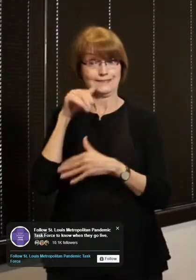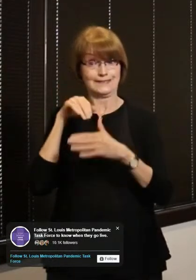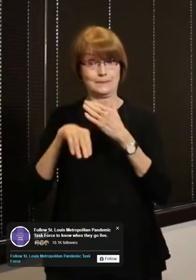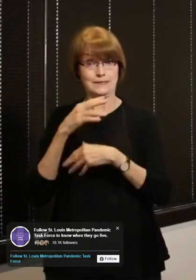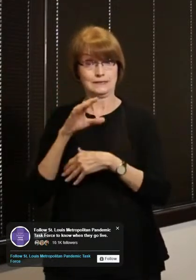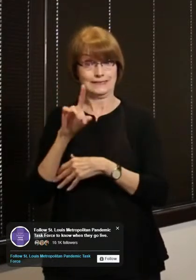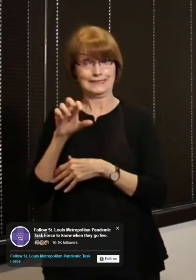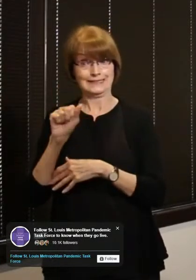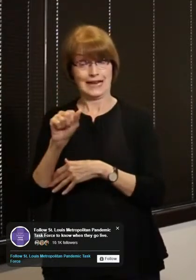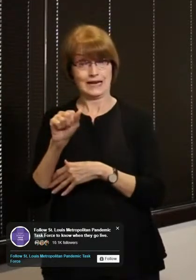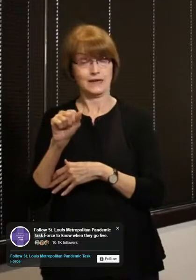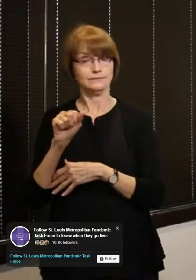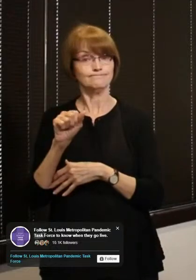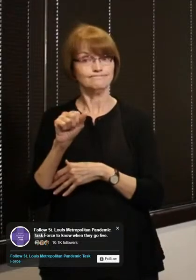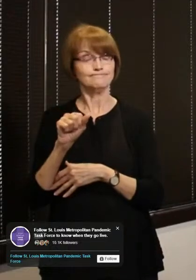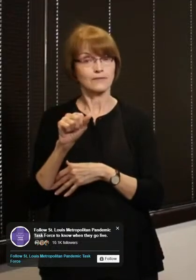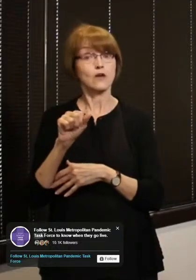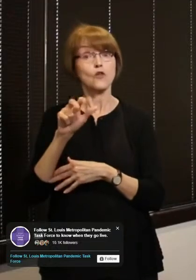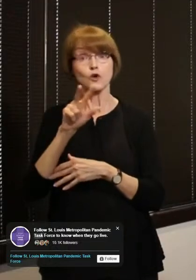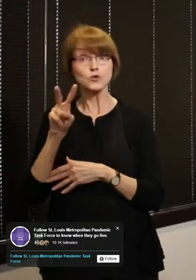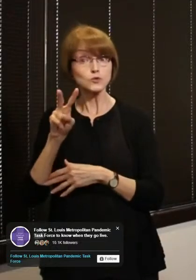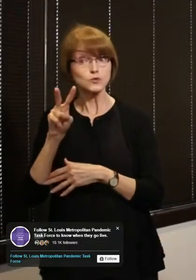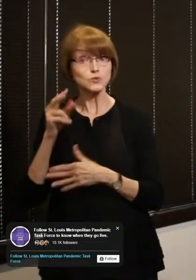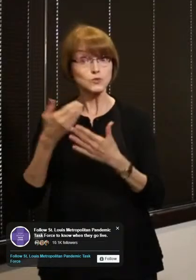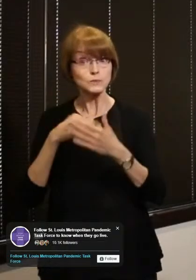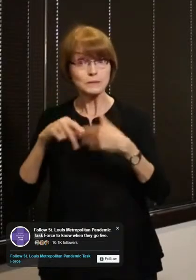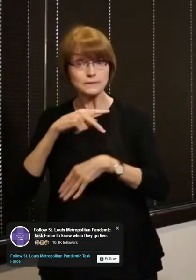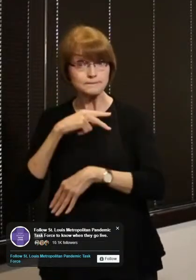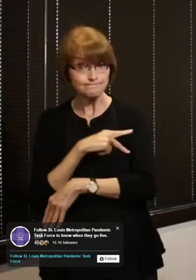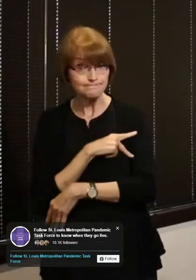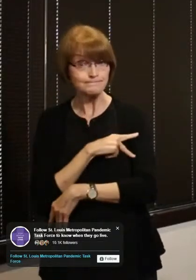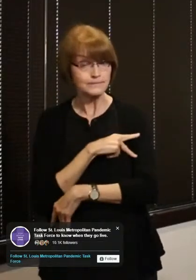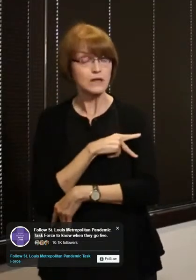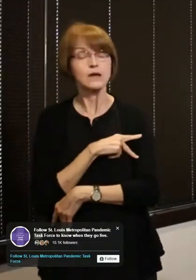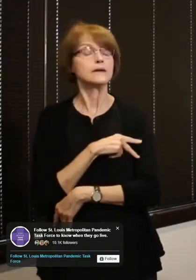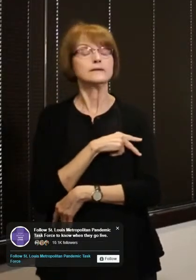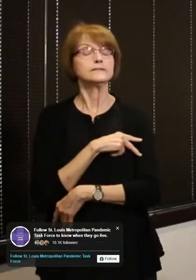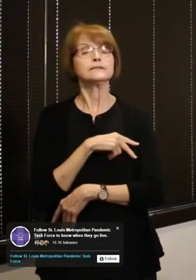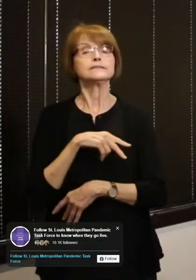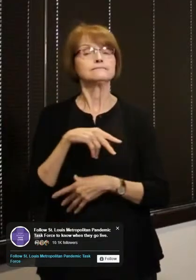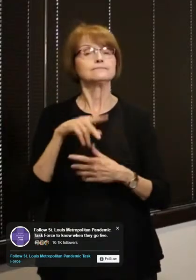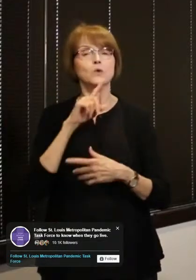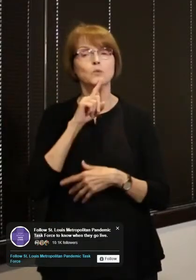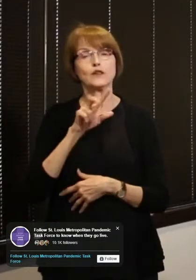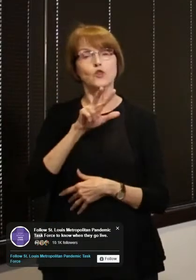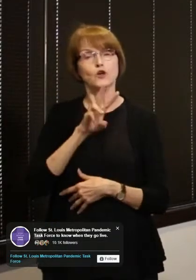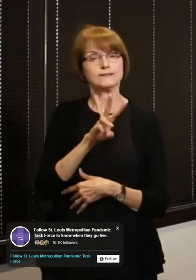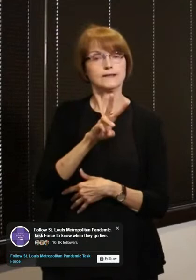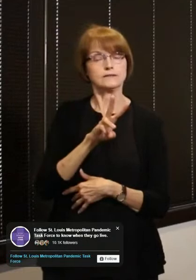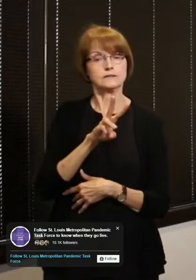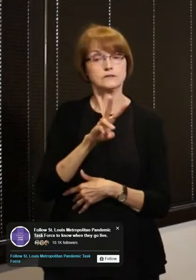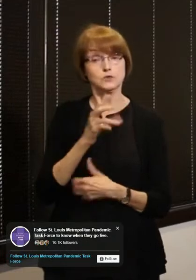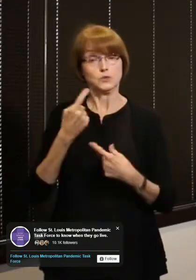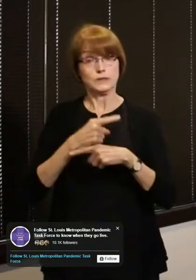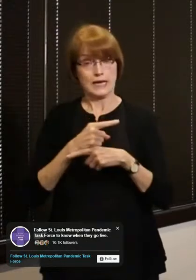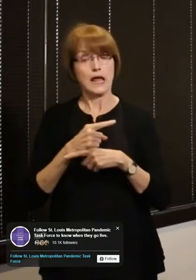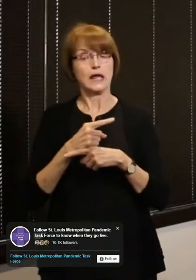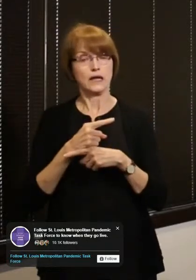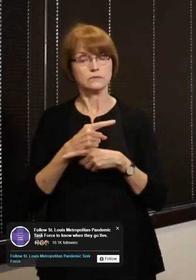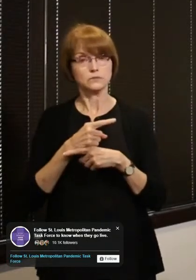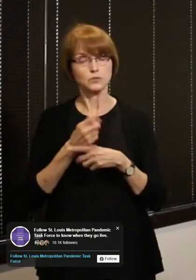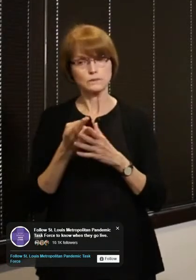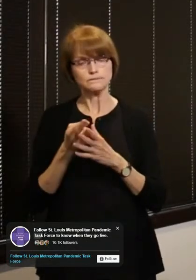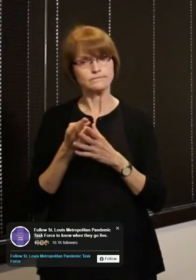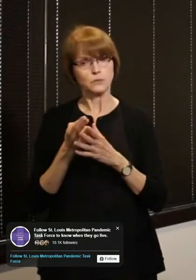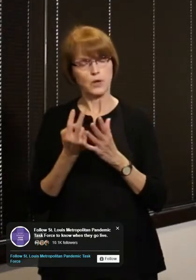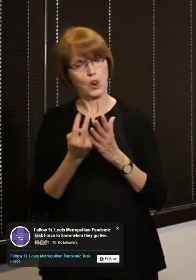when we reported 32 admissions, when it was actually 36. When we went and looked back at our data today, we noticed that one of